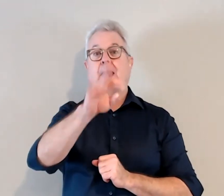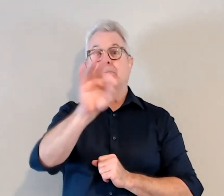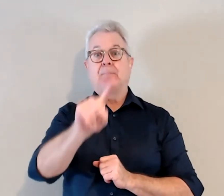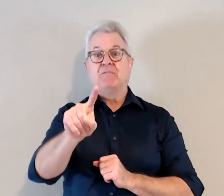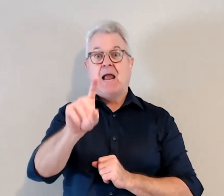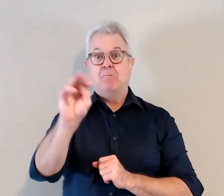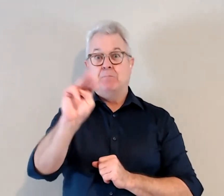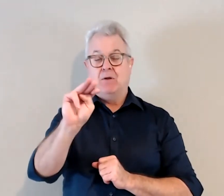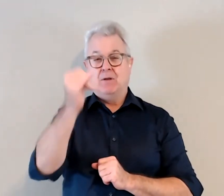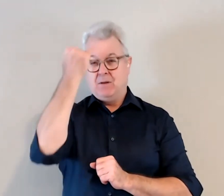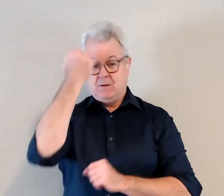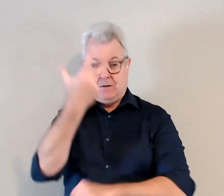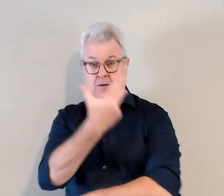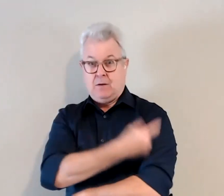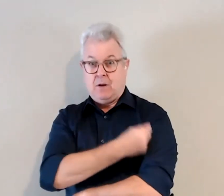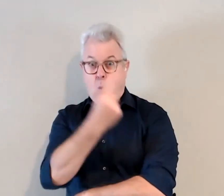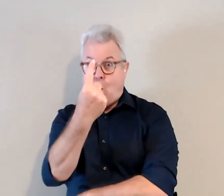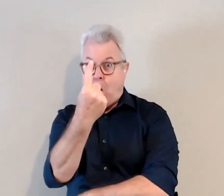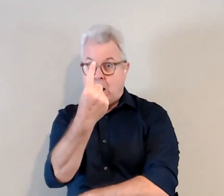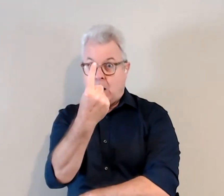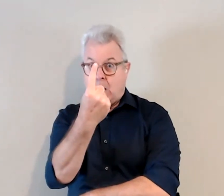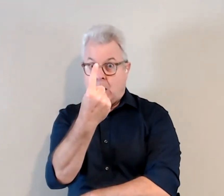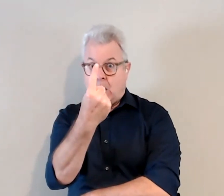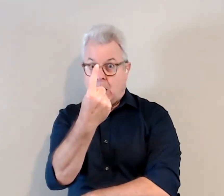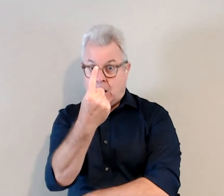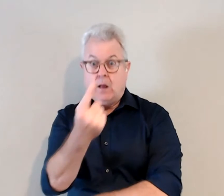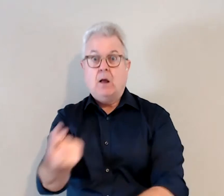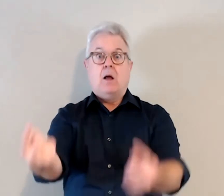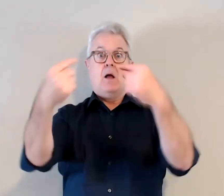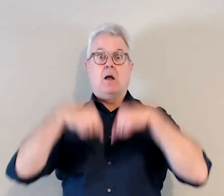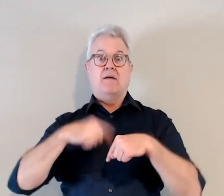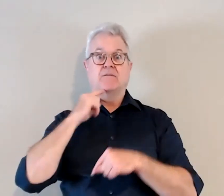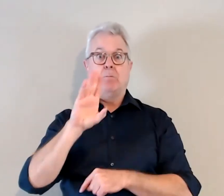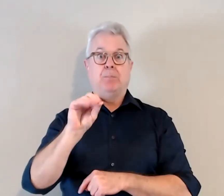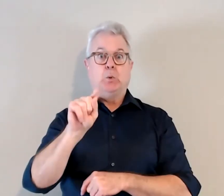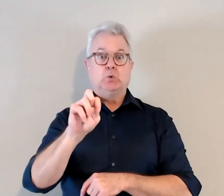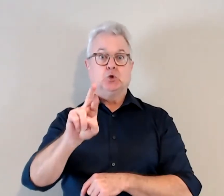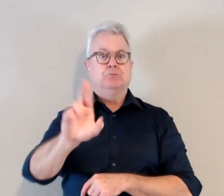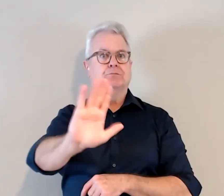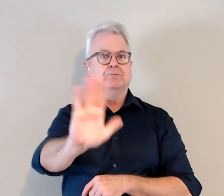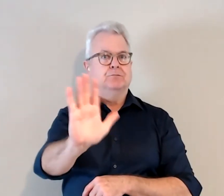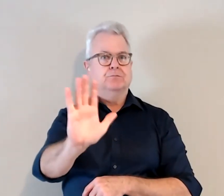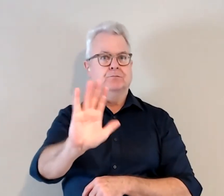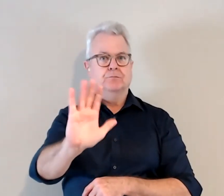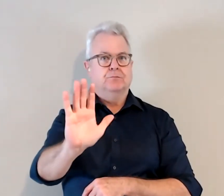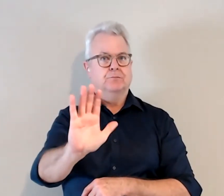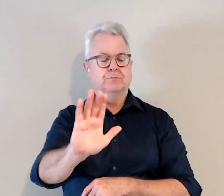Johnson. Now, the Pfizer and Moderna shots, if you only got 1 shot, you can't come for